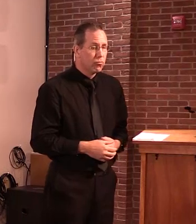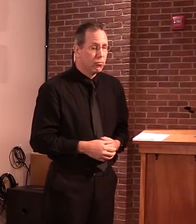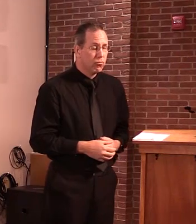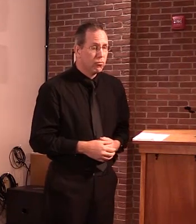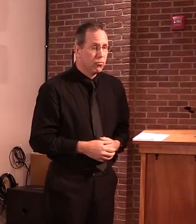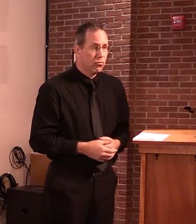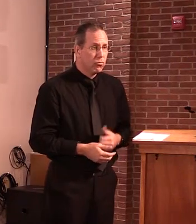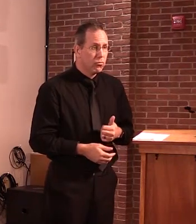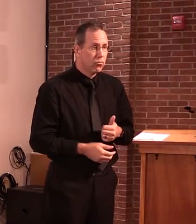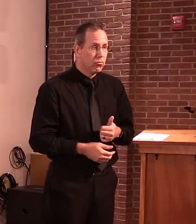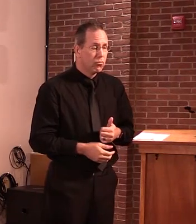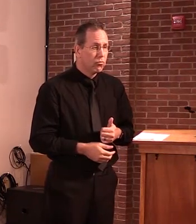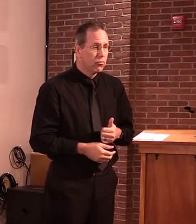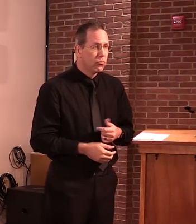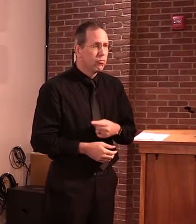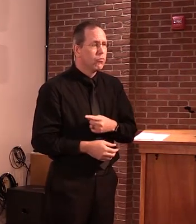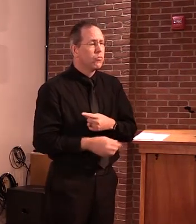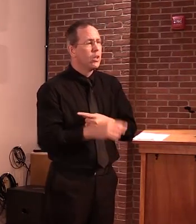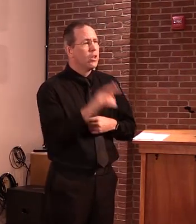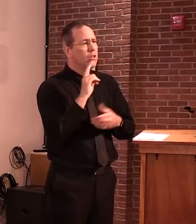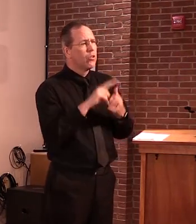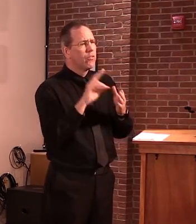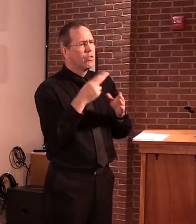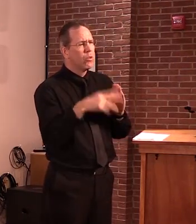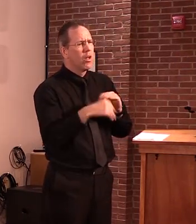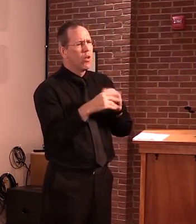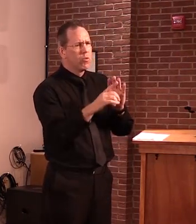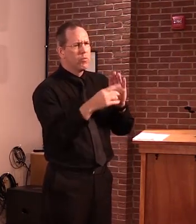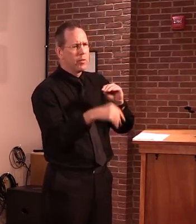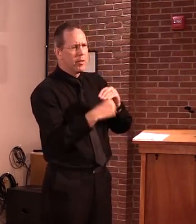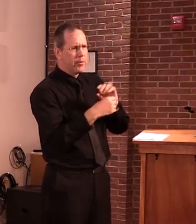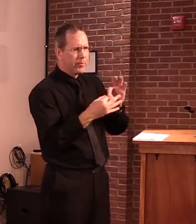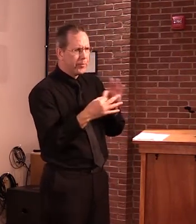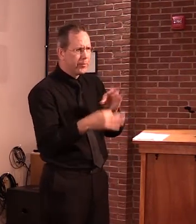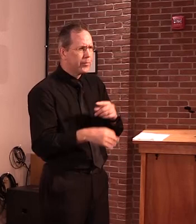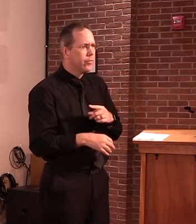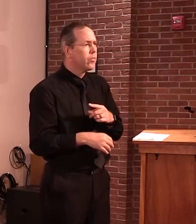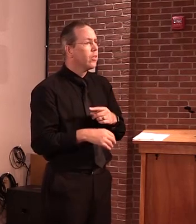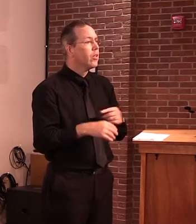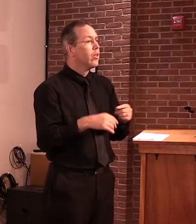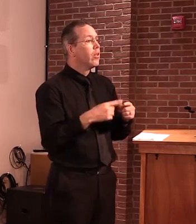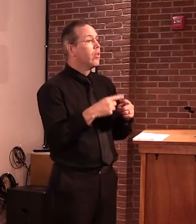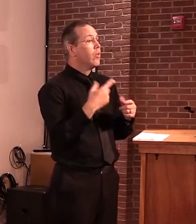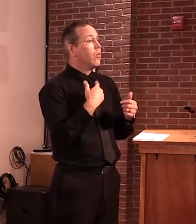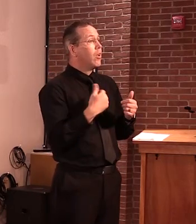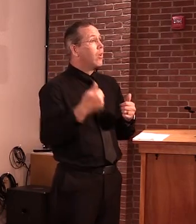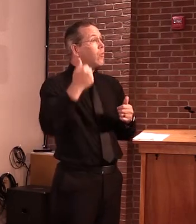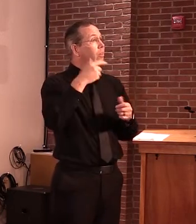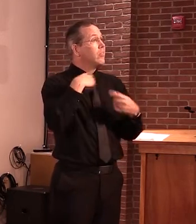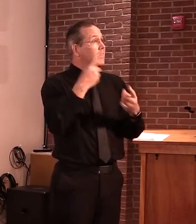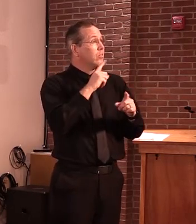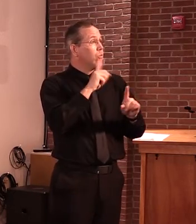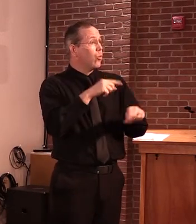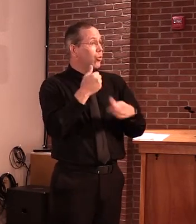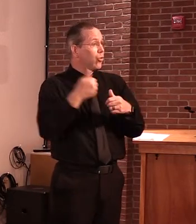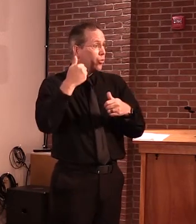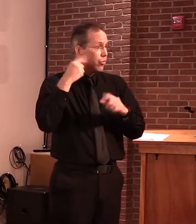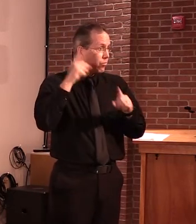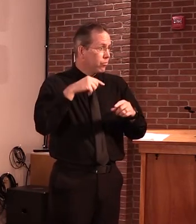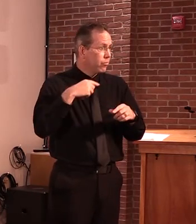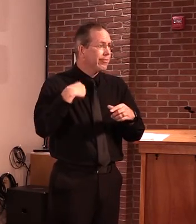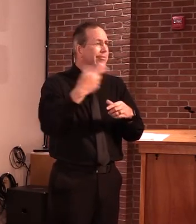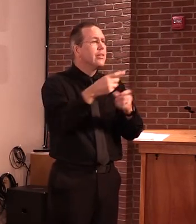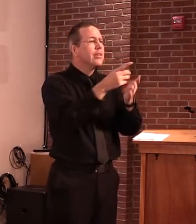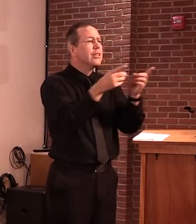Yeah, I was just gonna add that in the spring, through executive order, districts were mandated to maintain their payrolls as